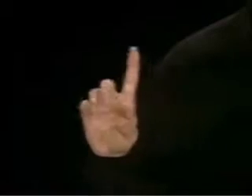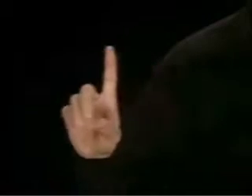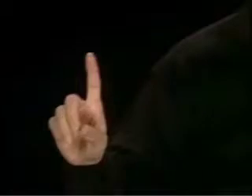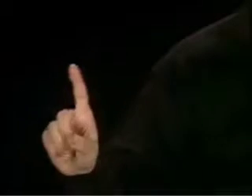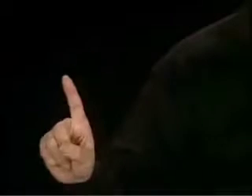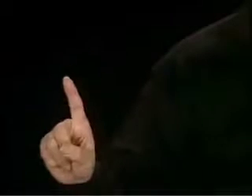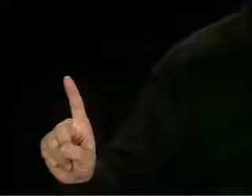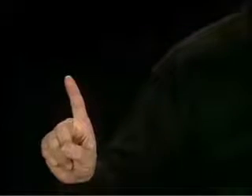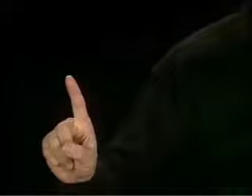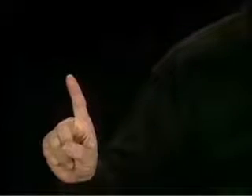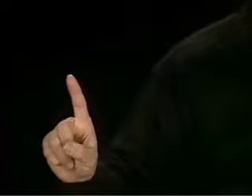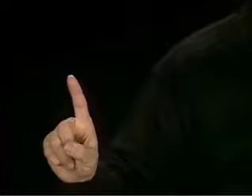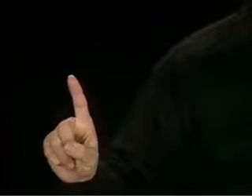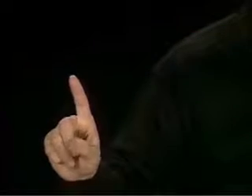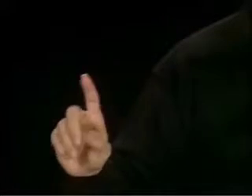41,